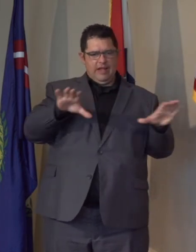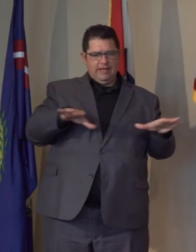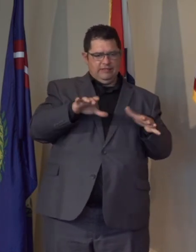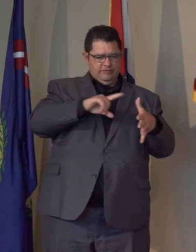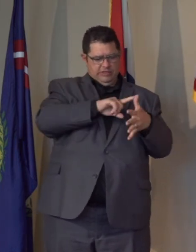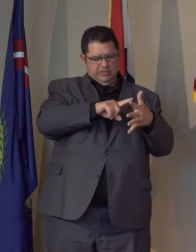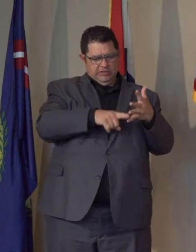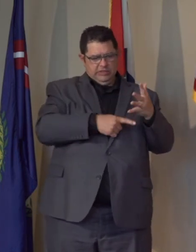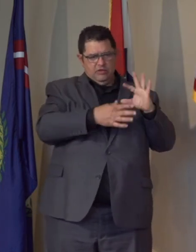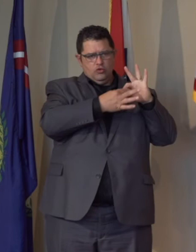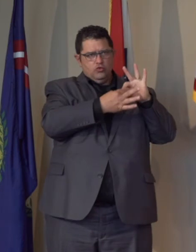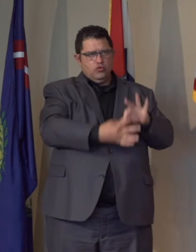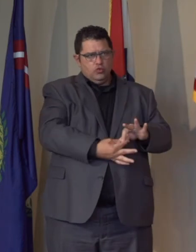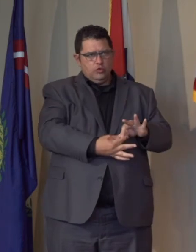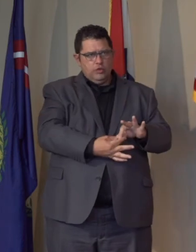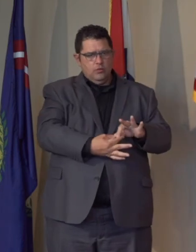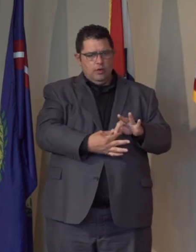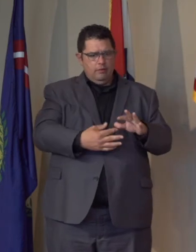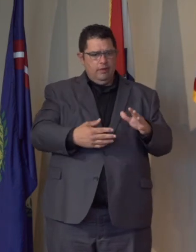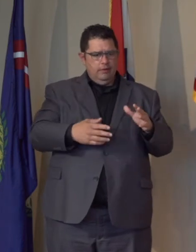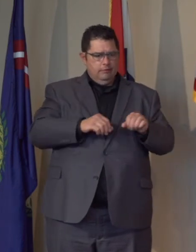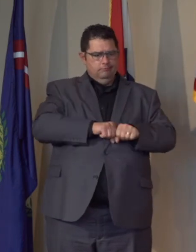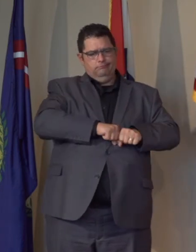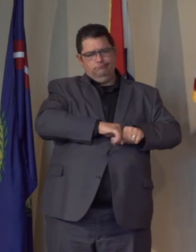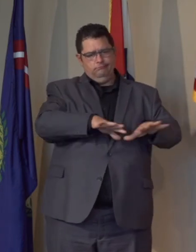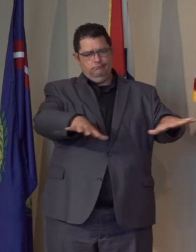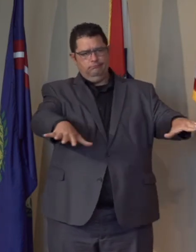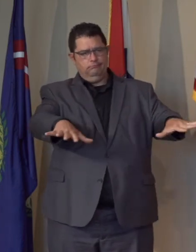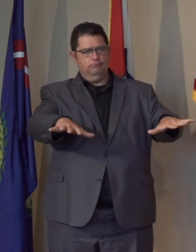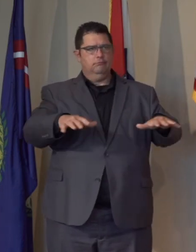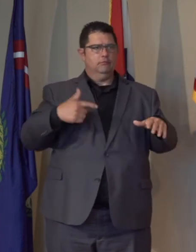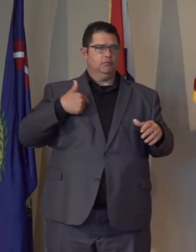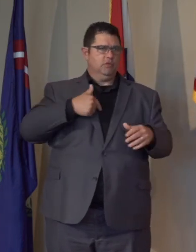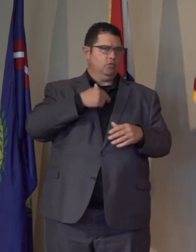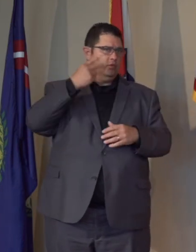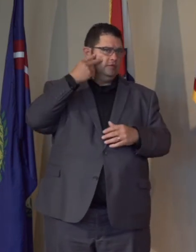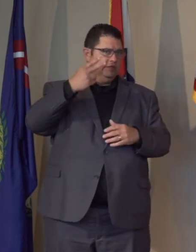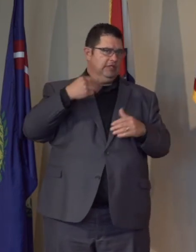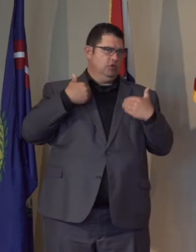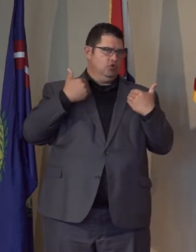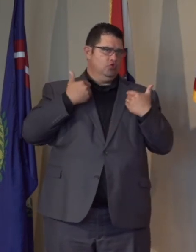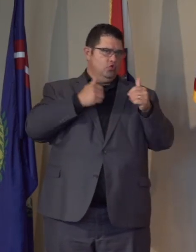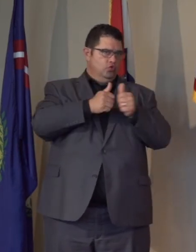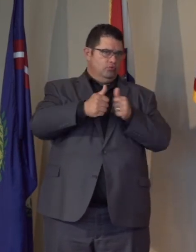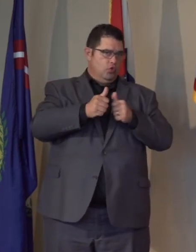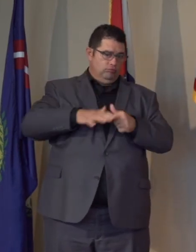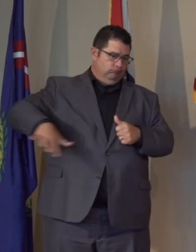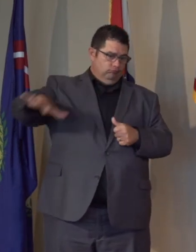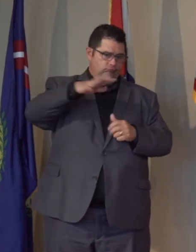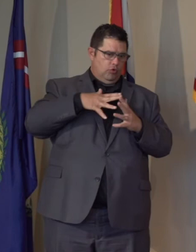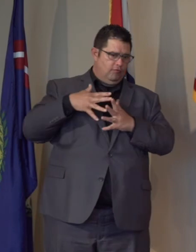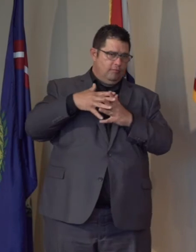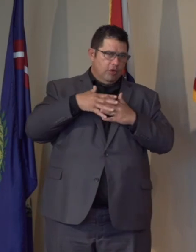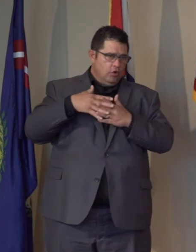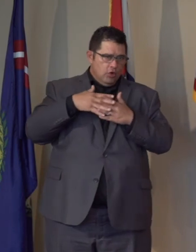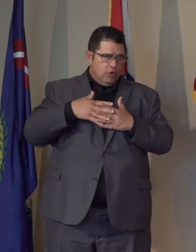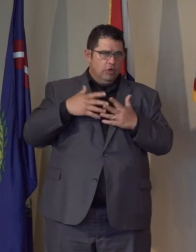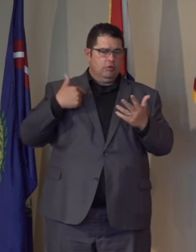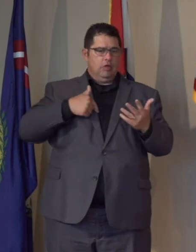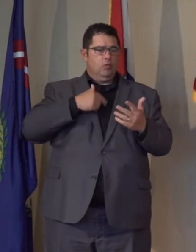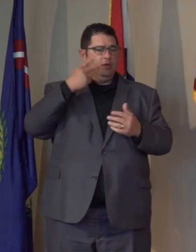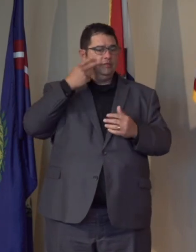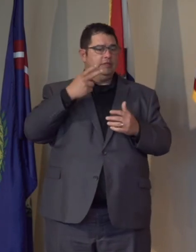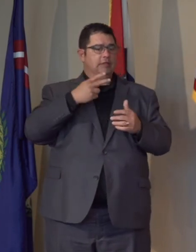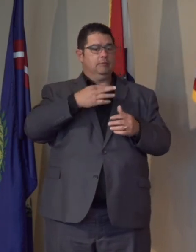are associated with the transmission of COVID that we've seen in youth sports across the country, that we've seen in